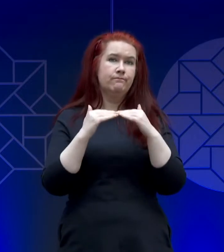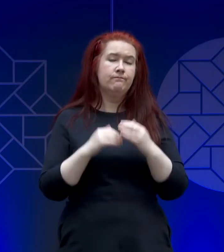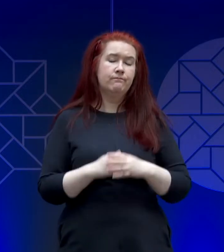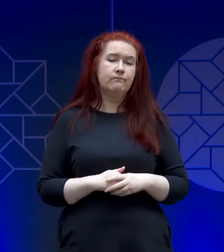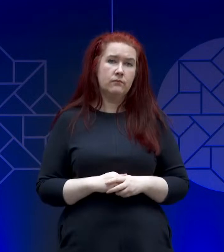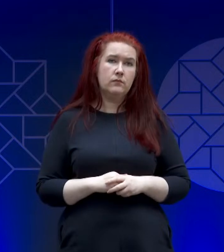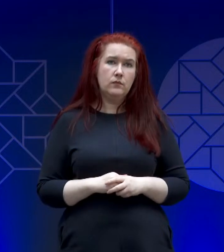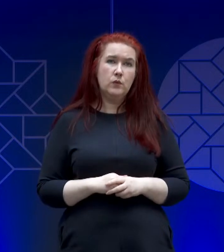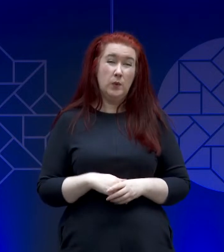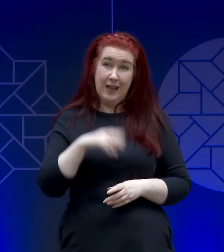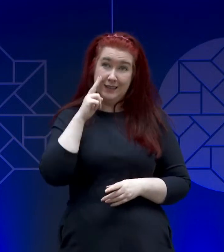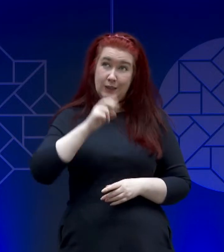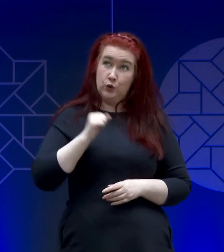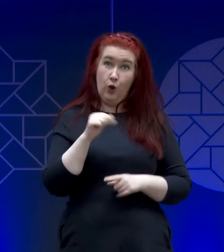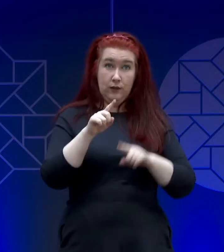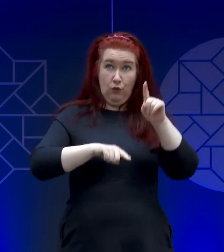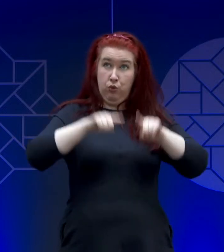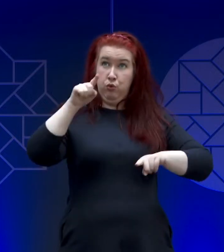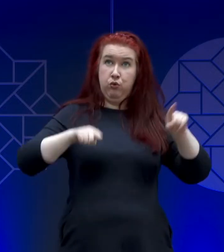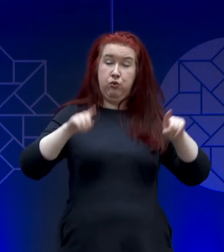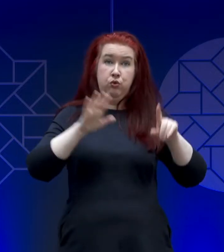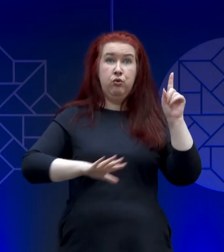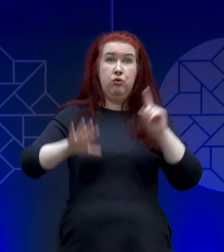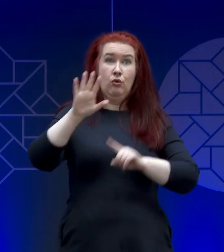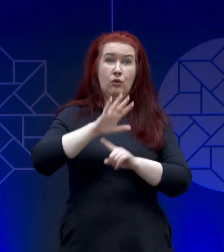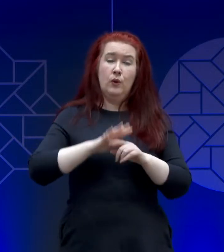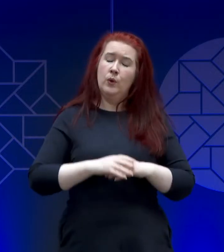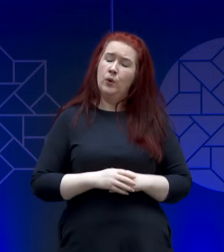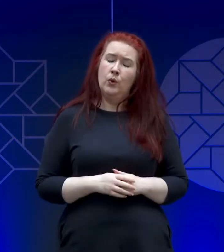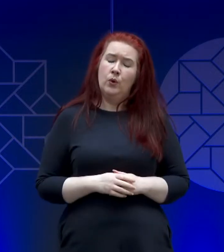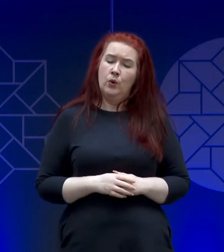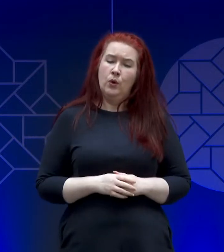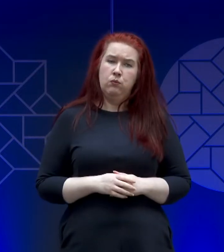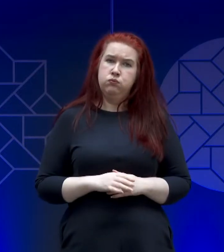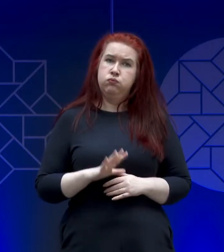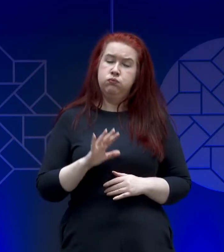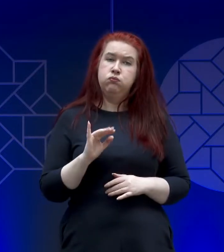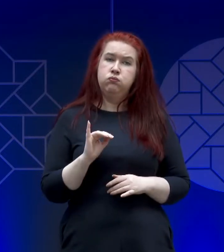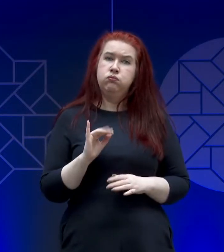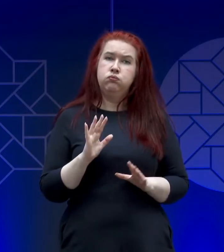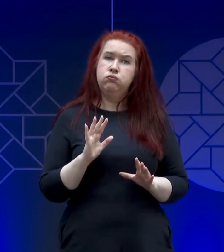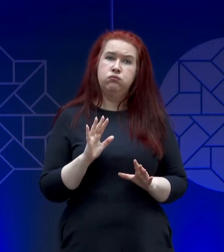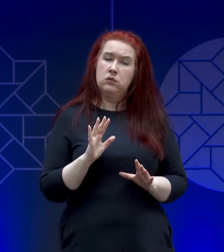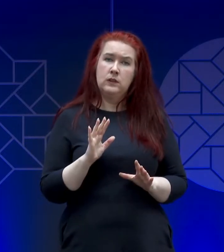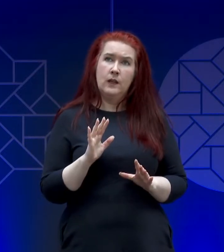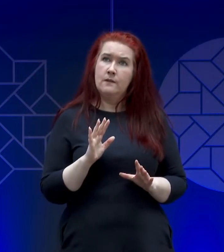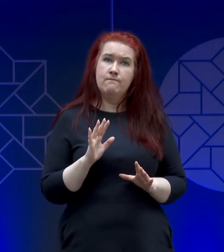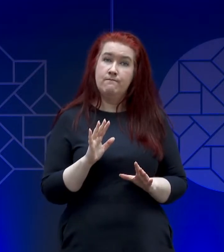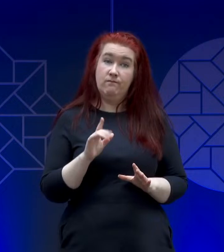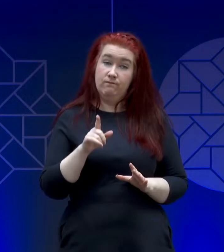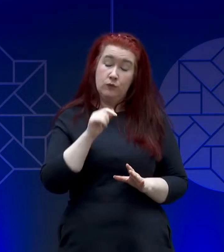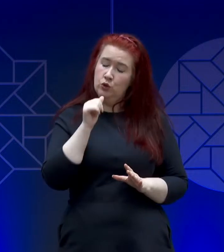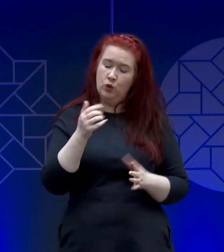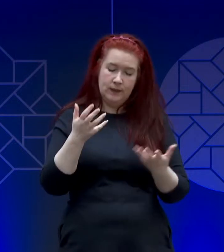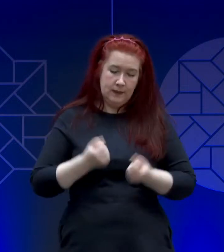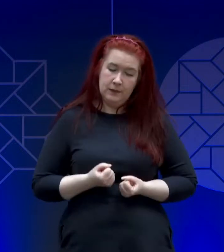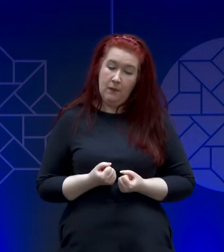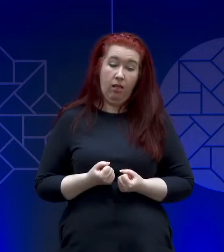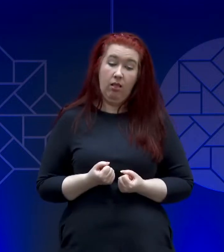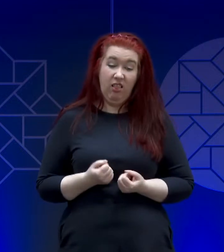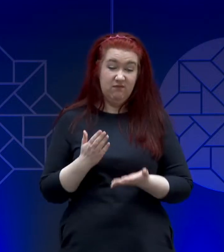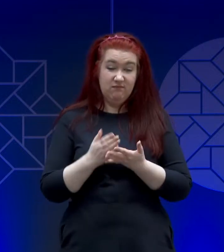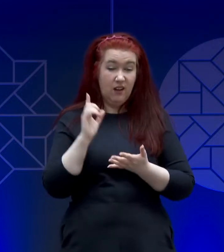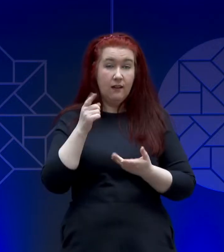variability around the country, and it's not It's not in any way acceptable or